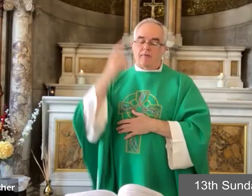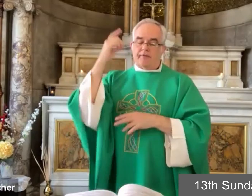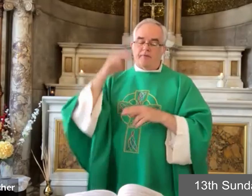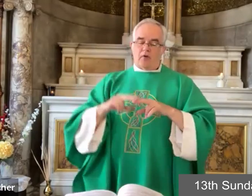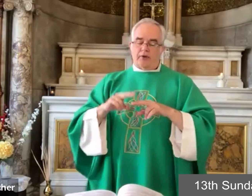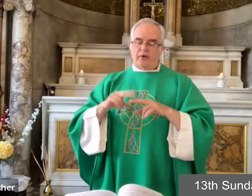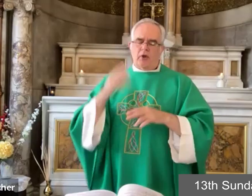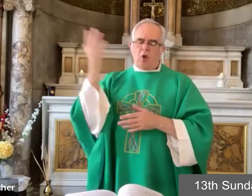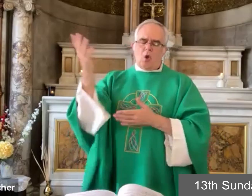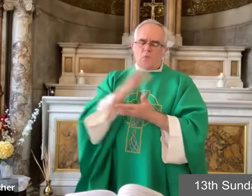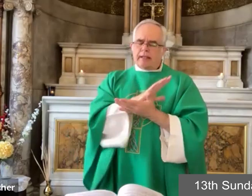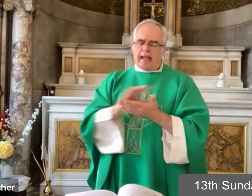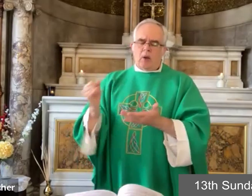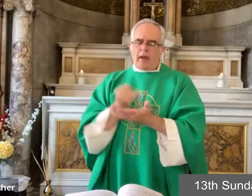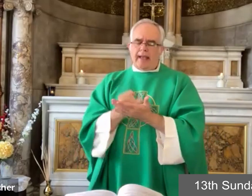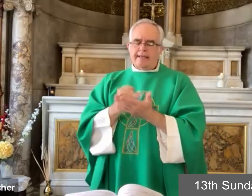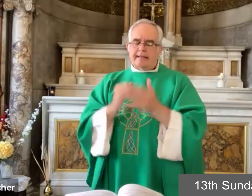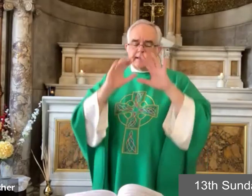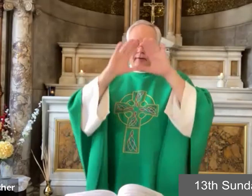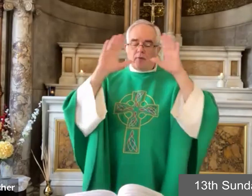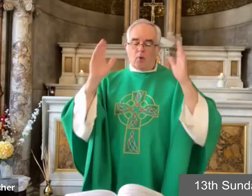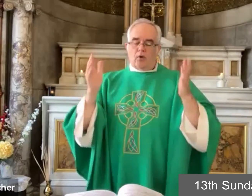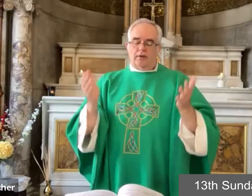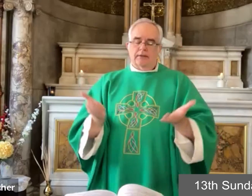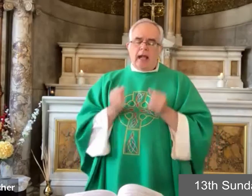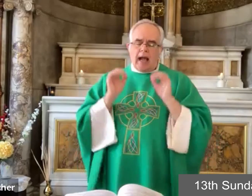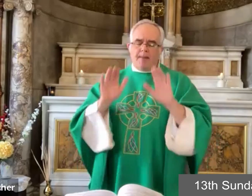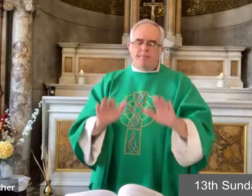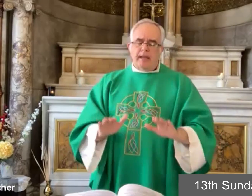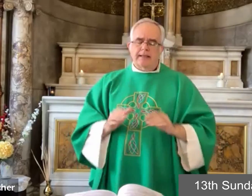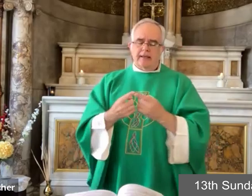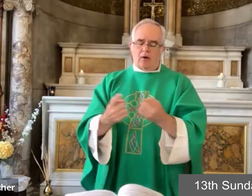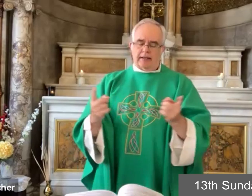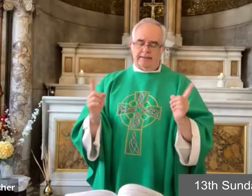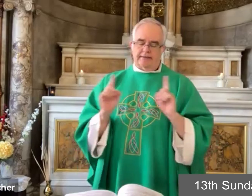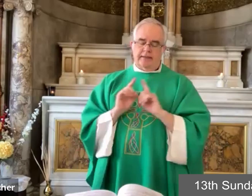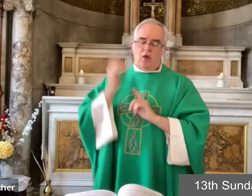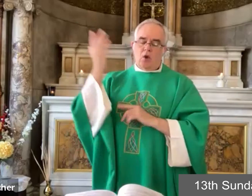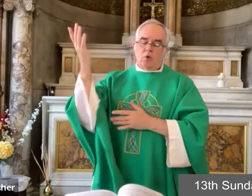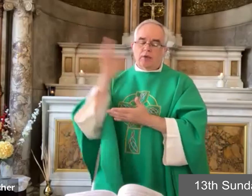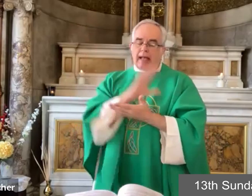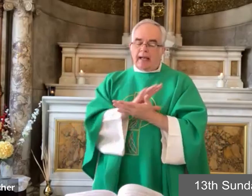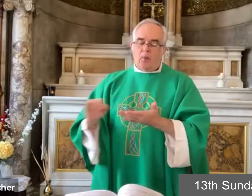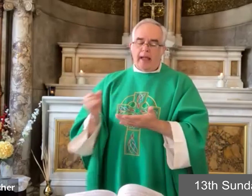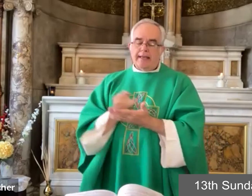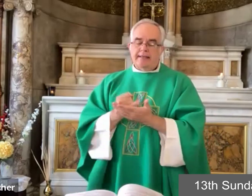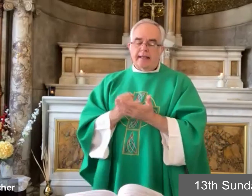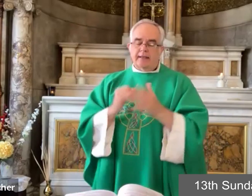of God, you take away sins of the world. Have mercy on us. You take away sins